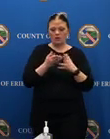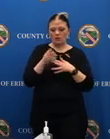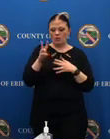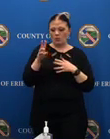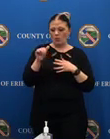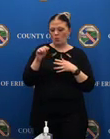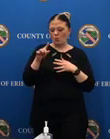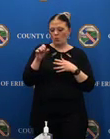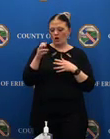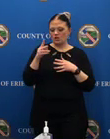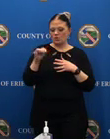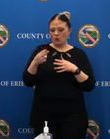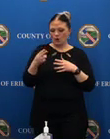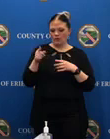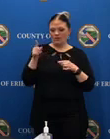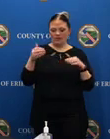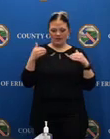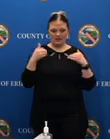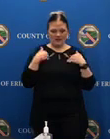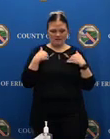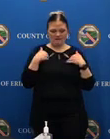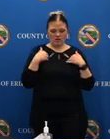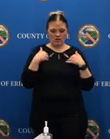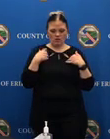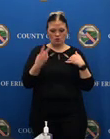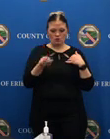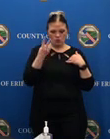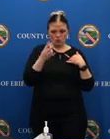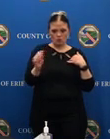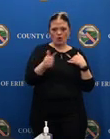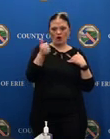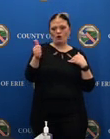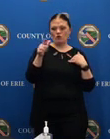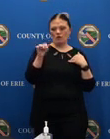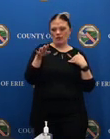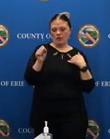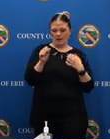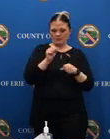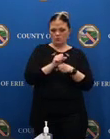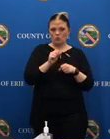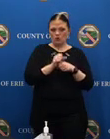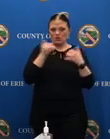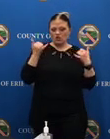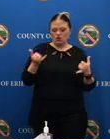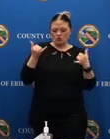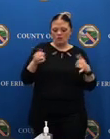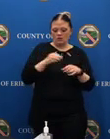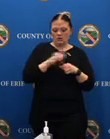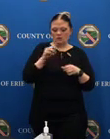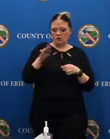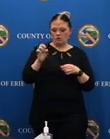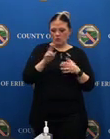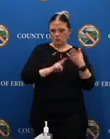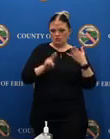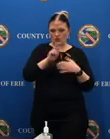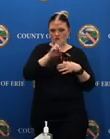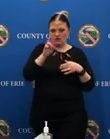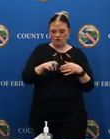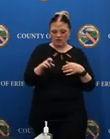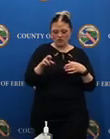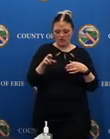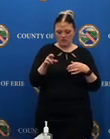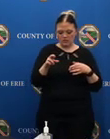Health Lab. They do have two other labs that are working currently in Monroe County, the University of Rochester